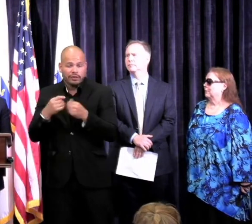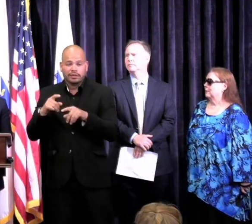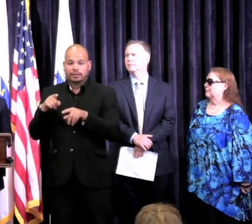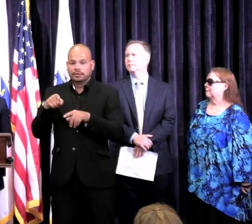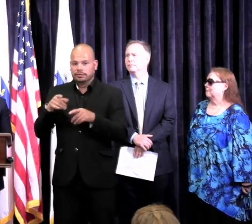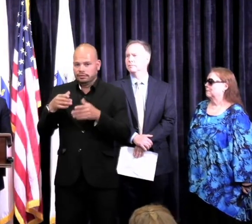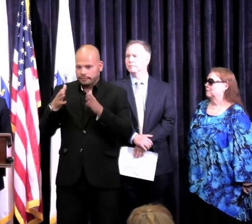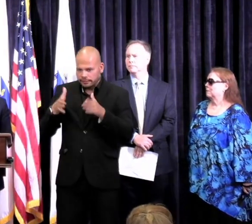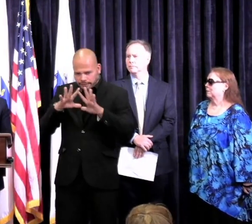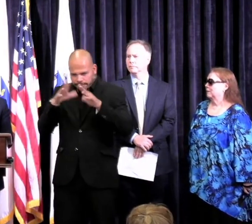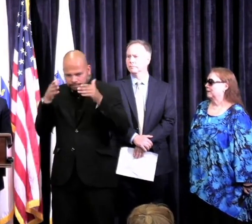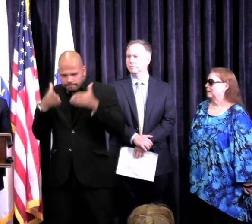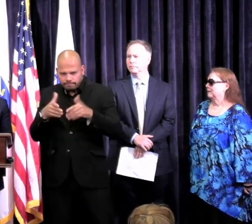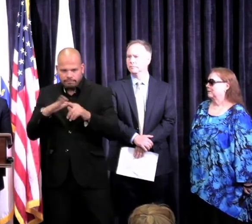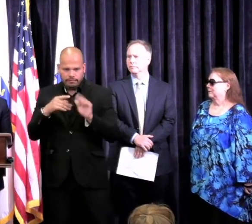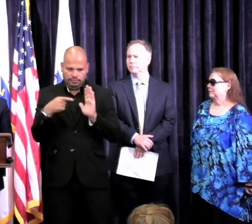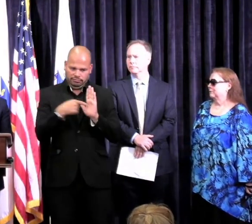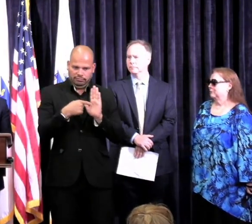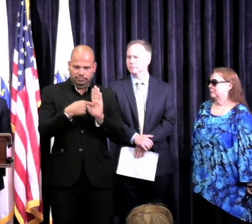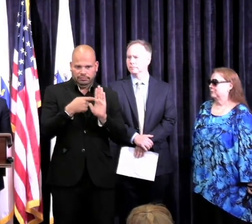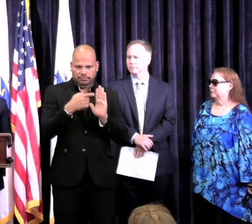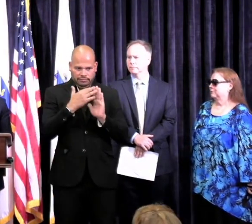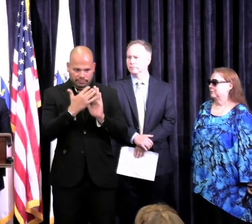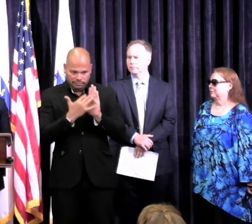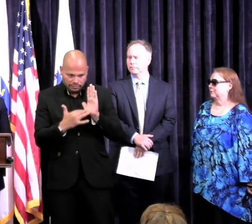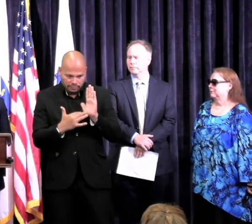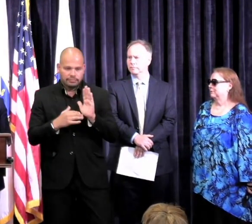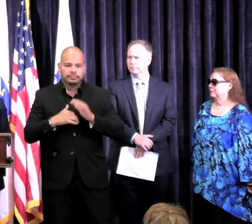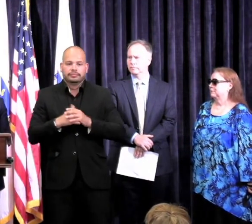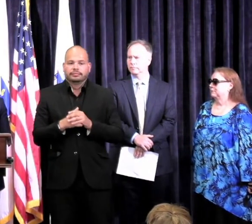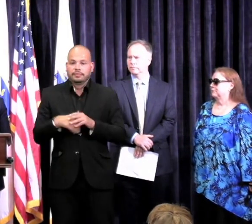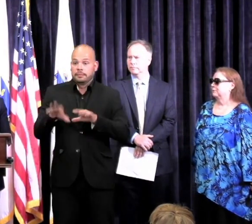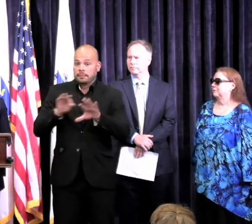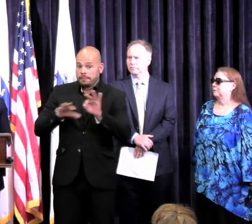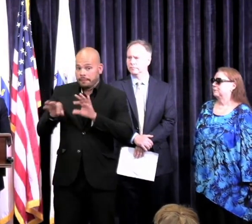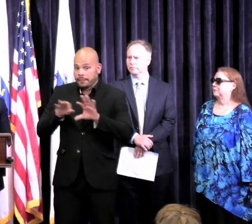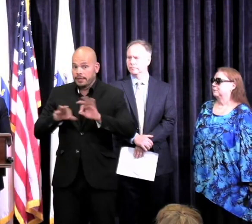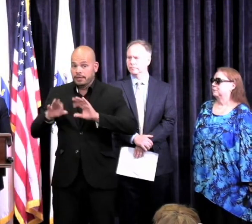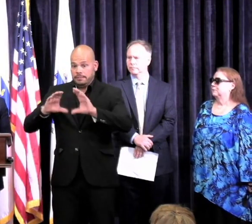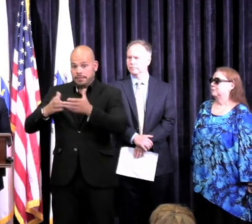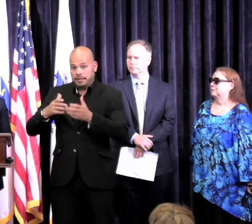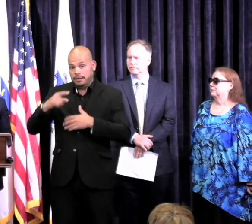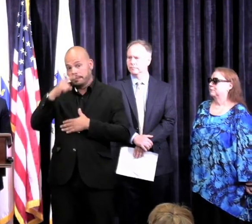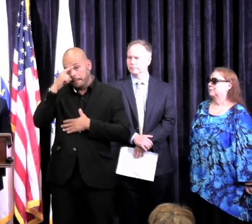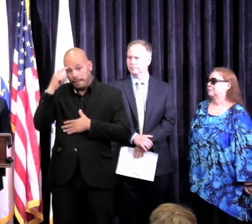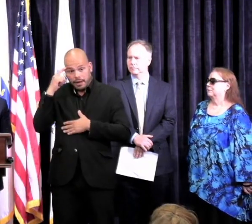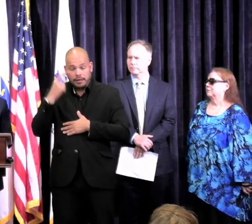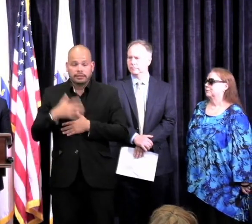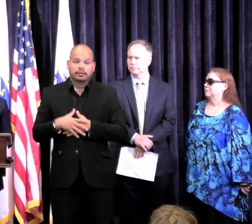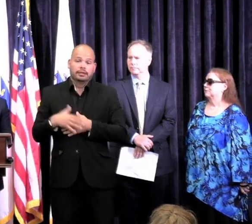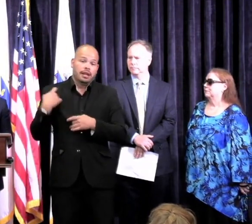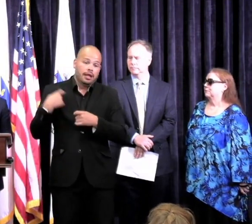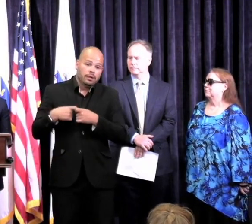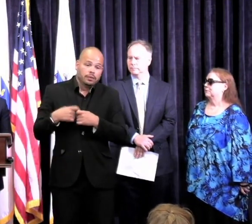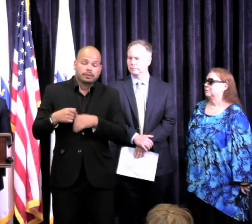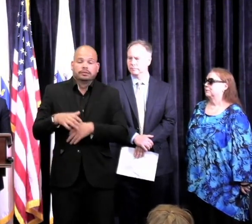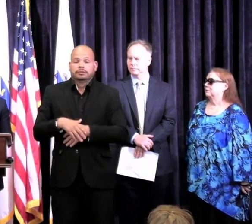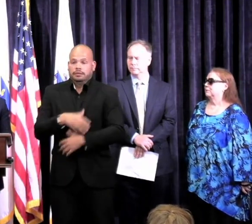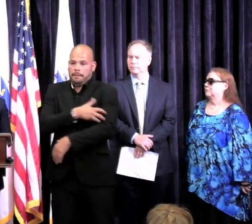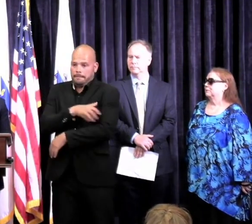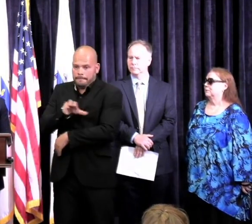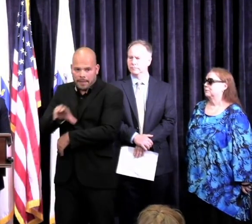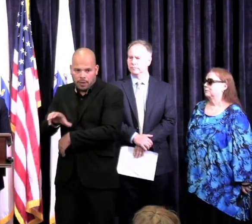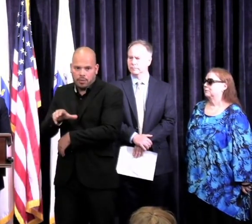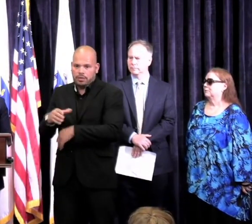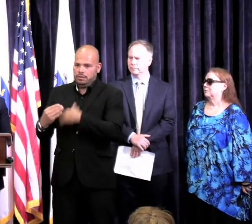affordability we appointed advisory councils for black empowerment and Latino empowerment to prioritize and guide